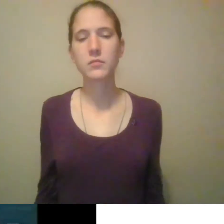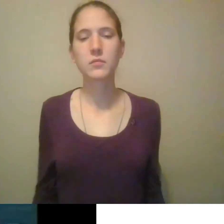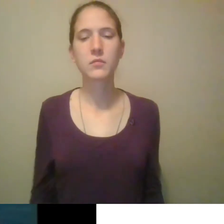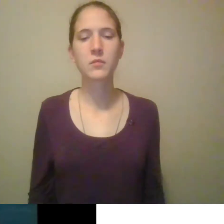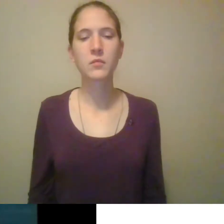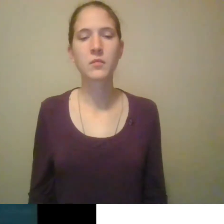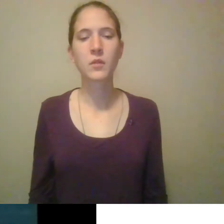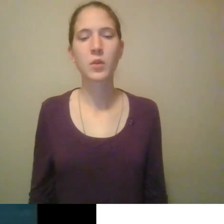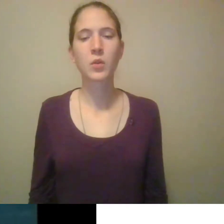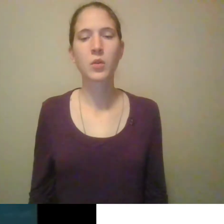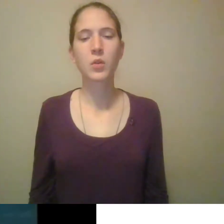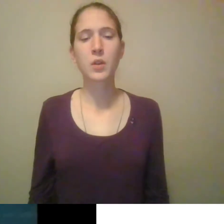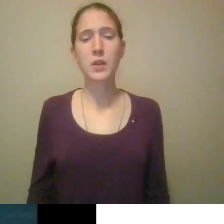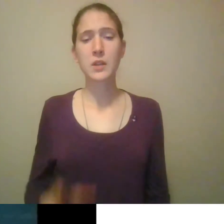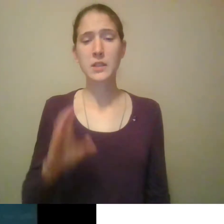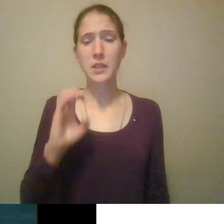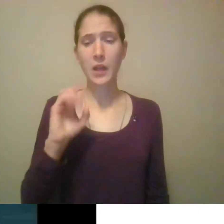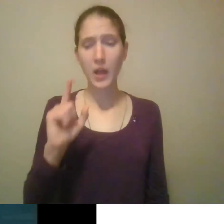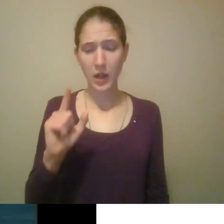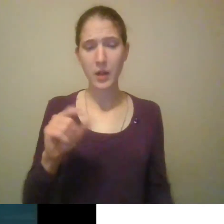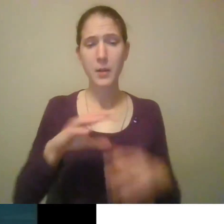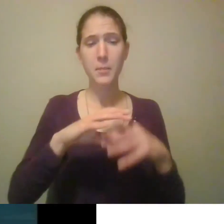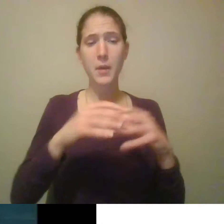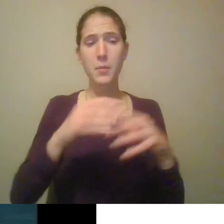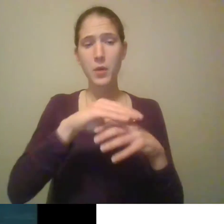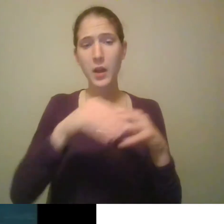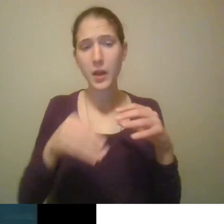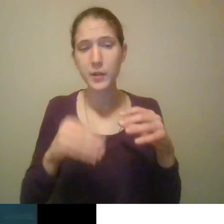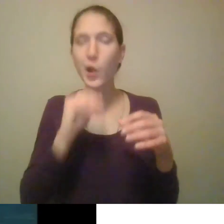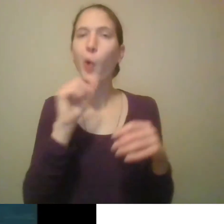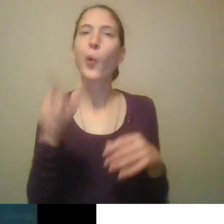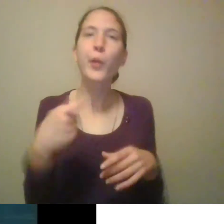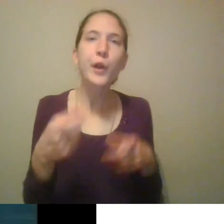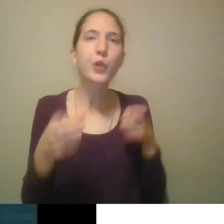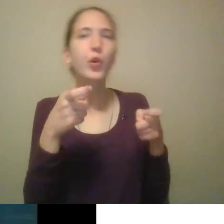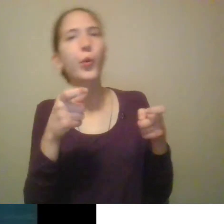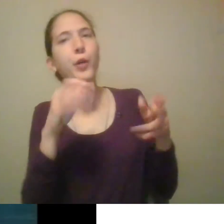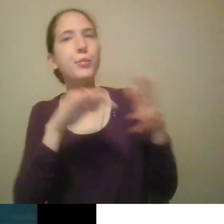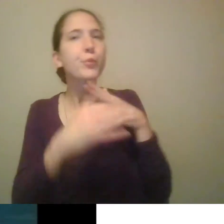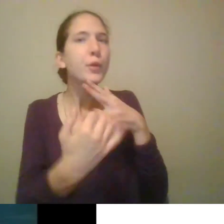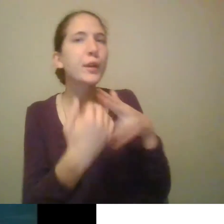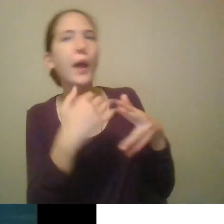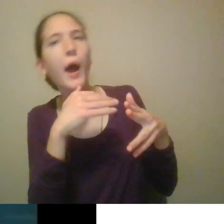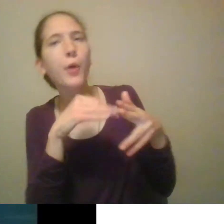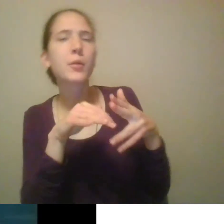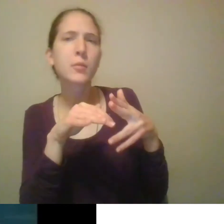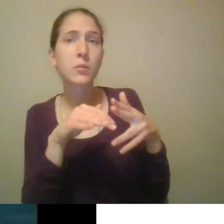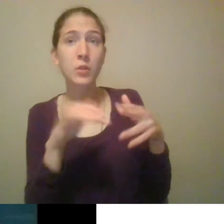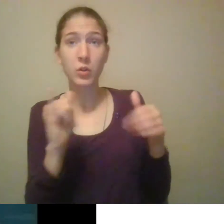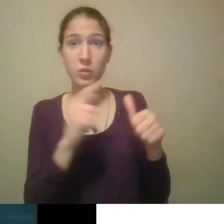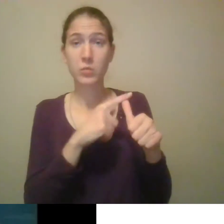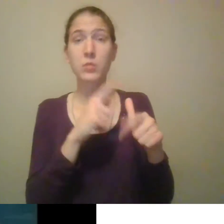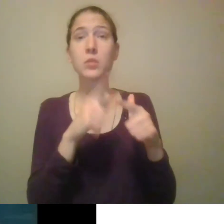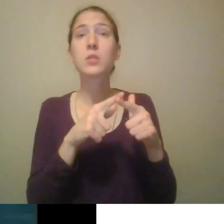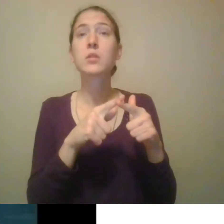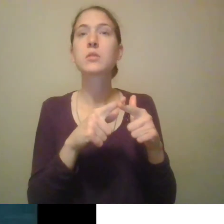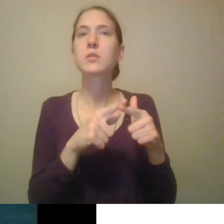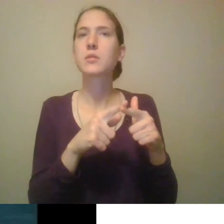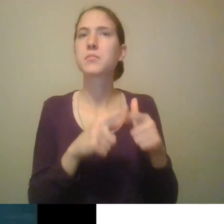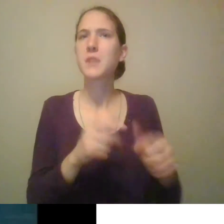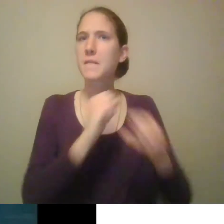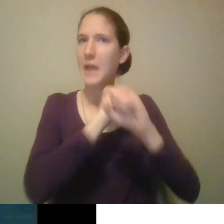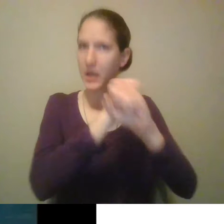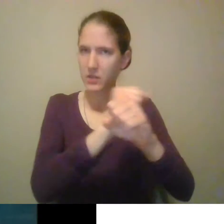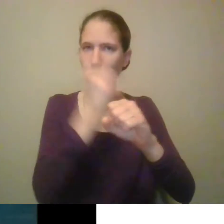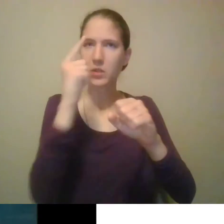So the cell membrane does more than just control what goes in and out. It protects the cell, all right? It's the outermost defense.